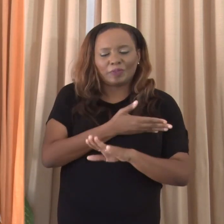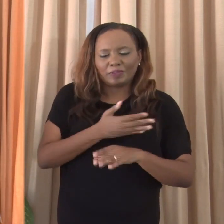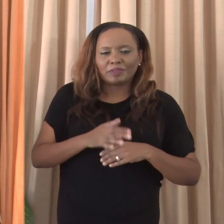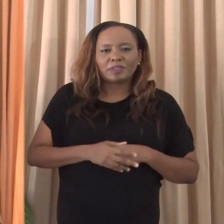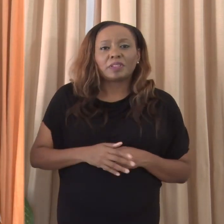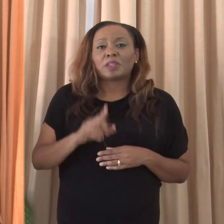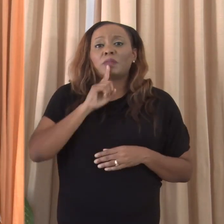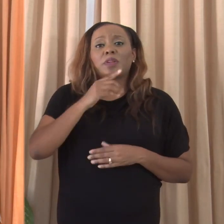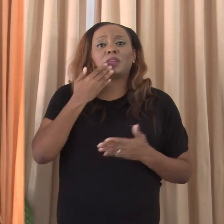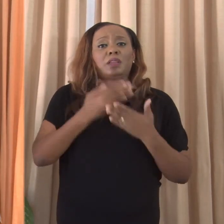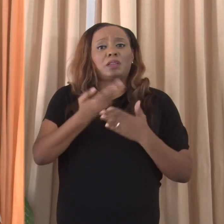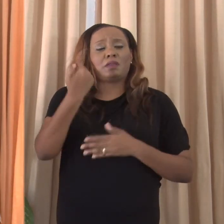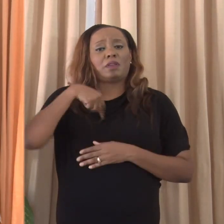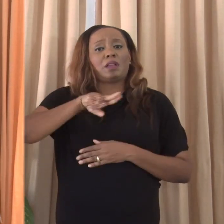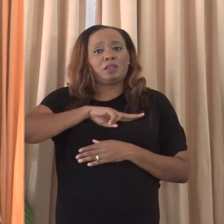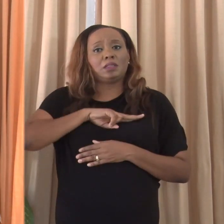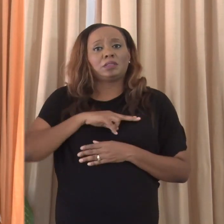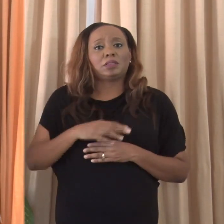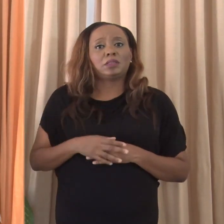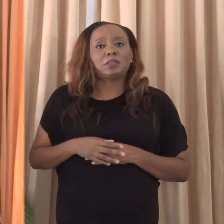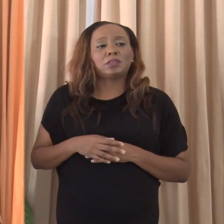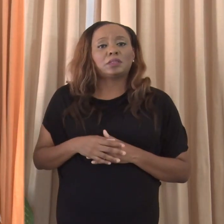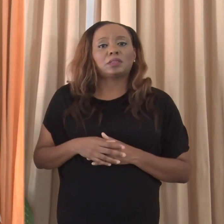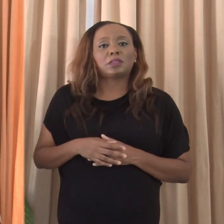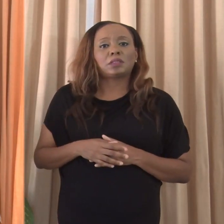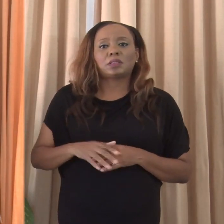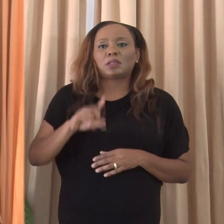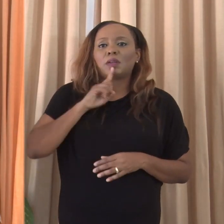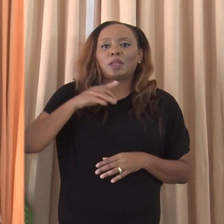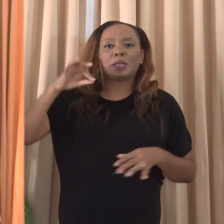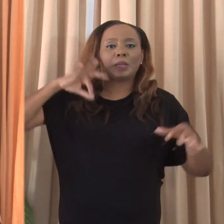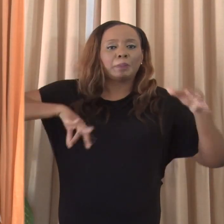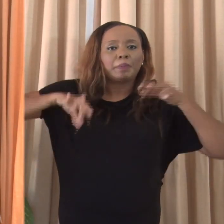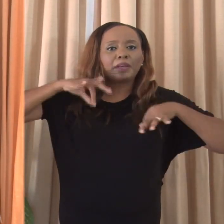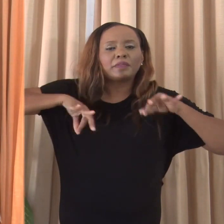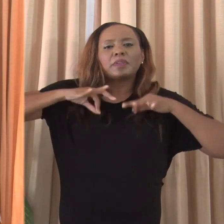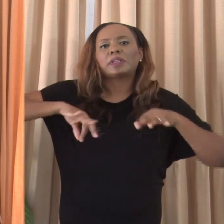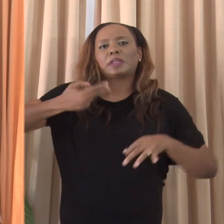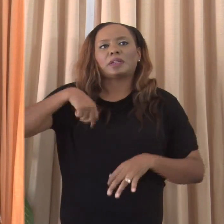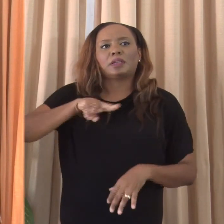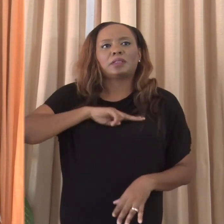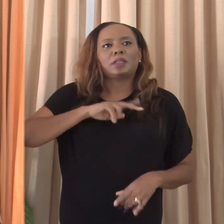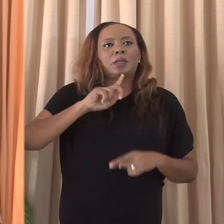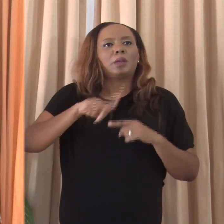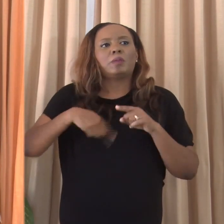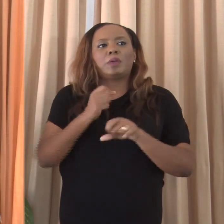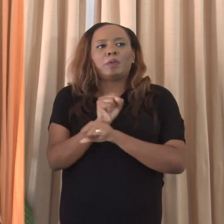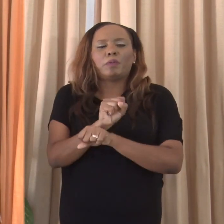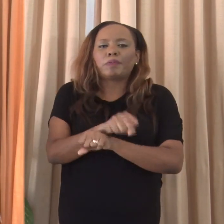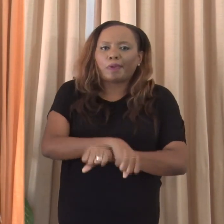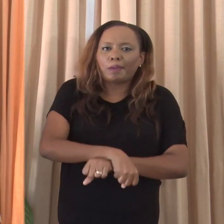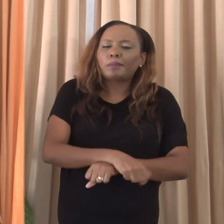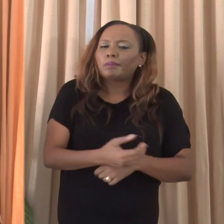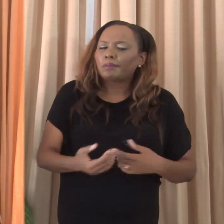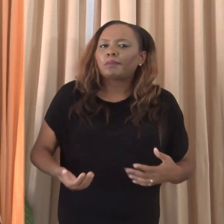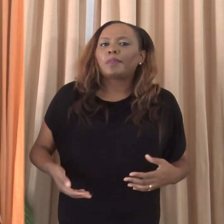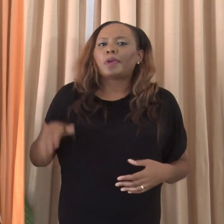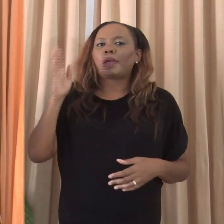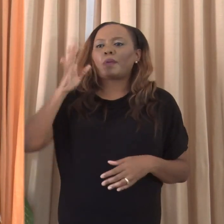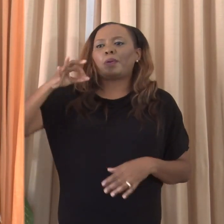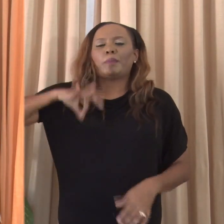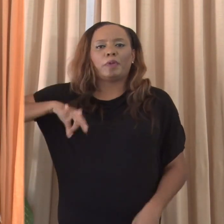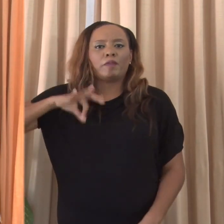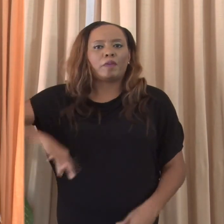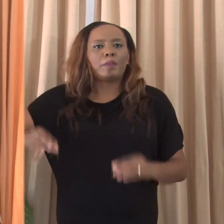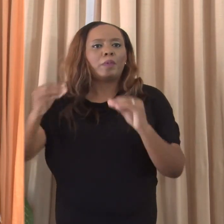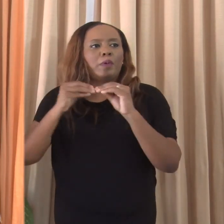And as the Minister said, I think it can only benefit us after we come through this crisis, where not only ships but other airlines who may not